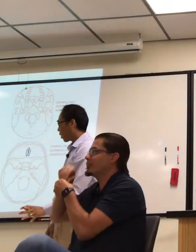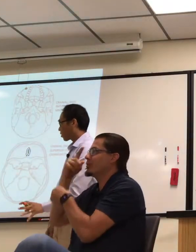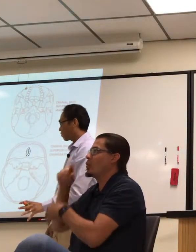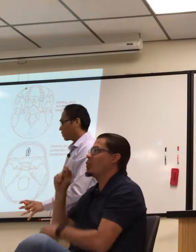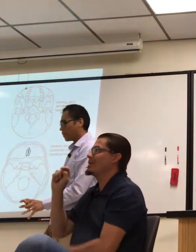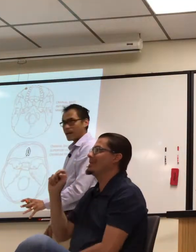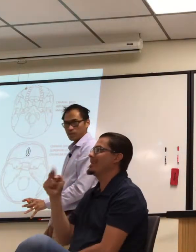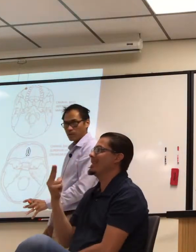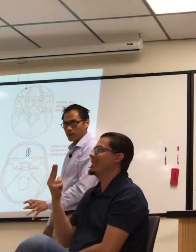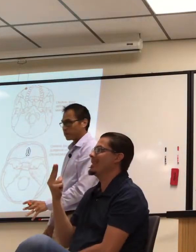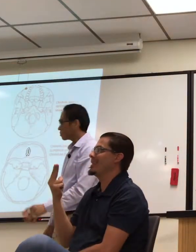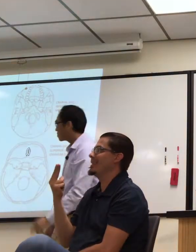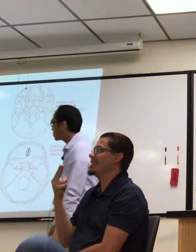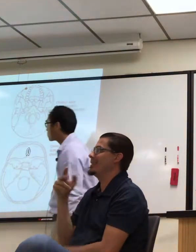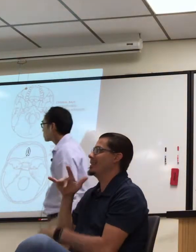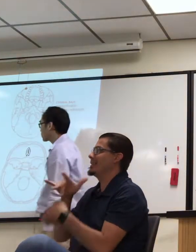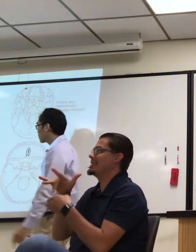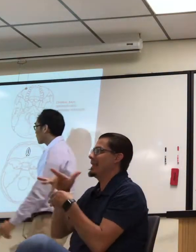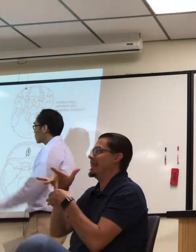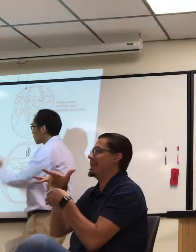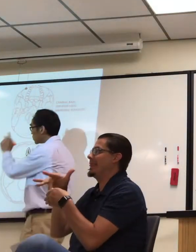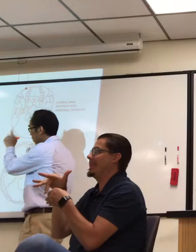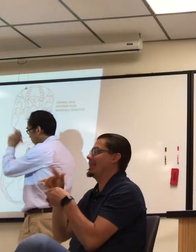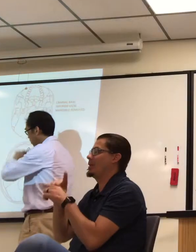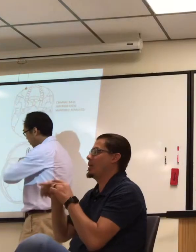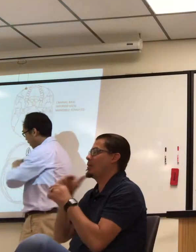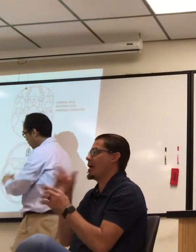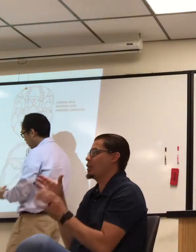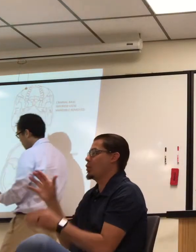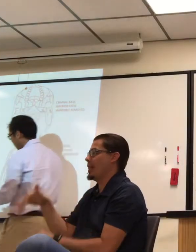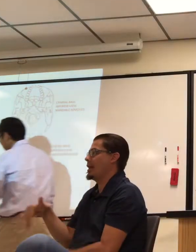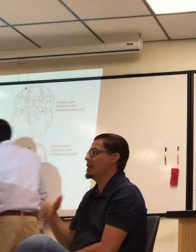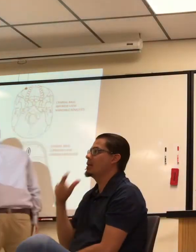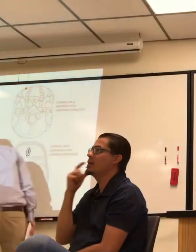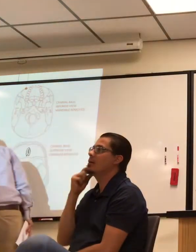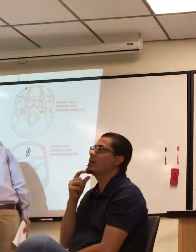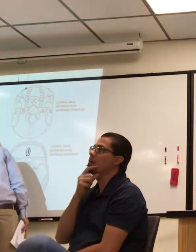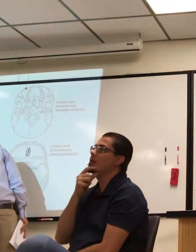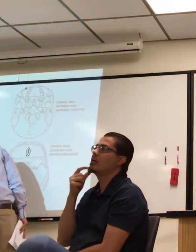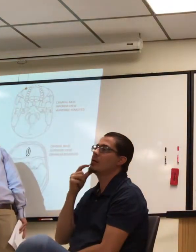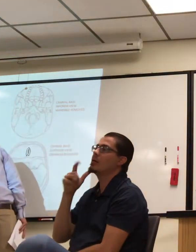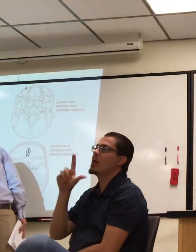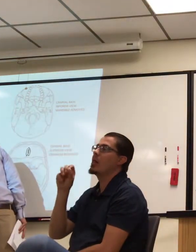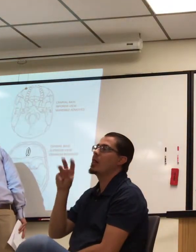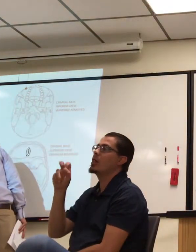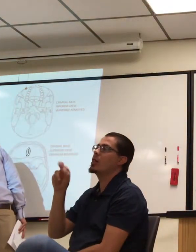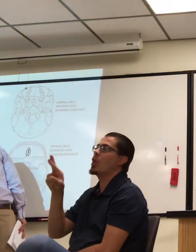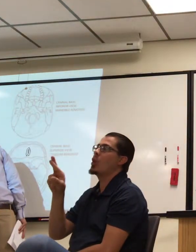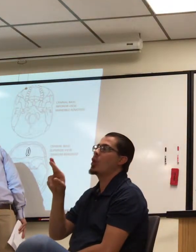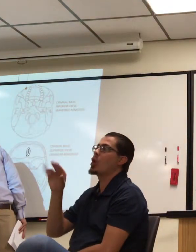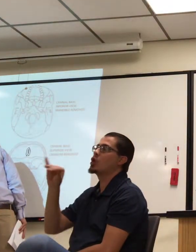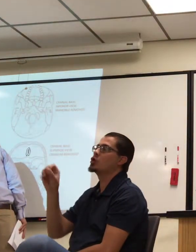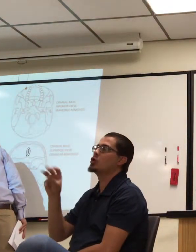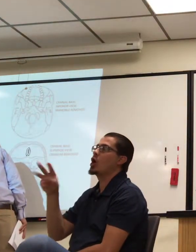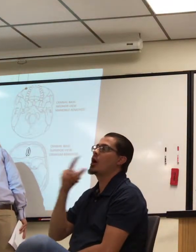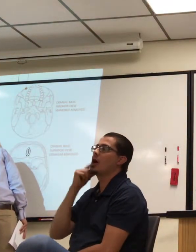but it's not part of the mandible bone. So that's your lower jaw there. On the side view, you can see it right here.